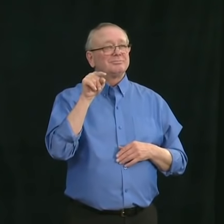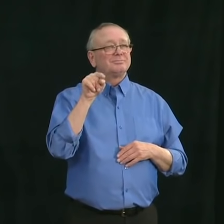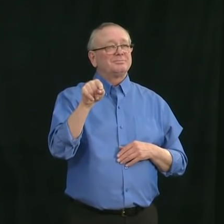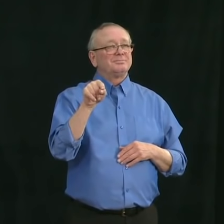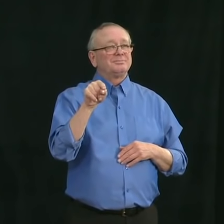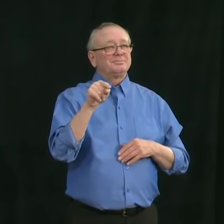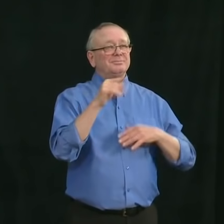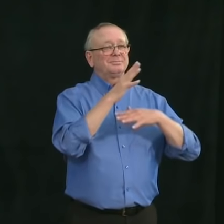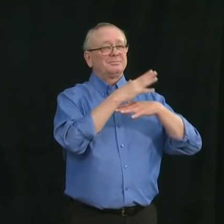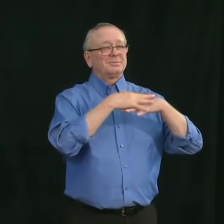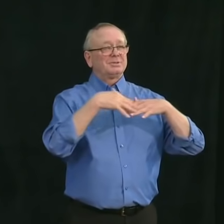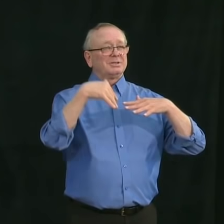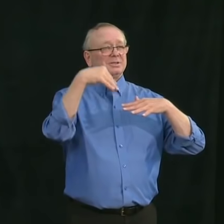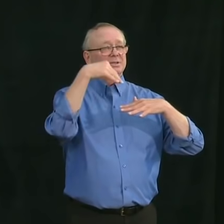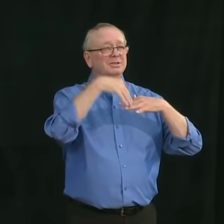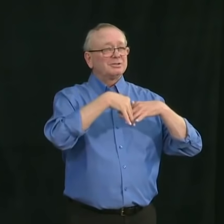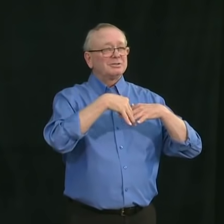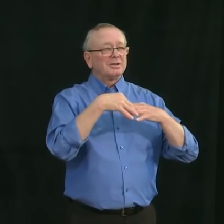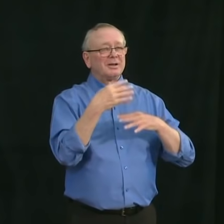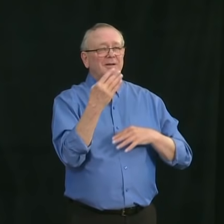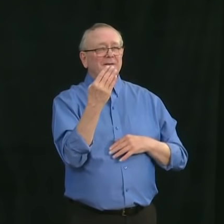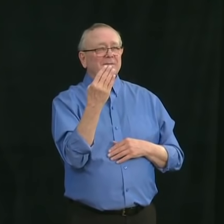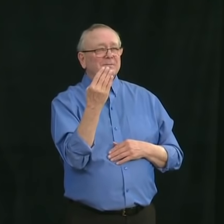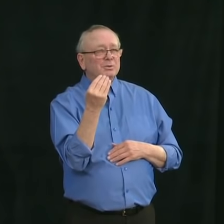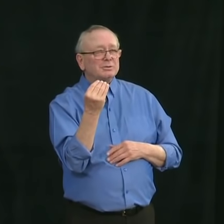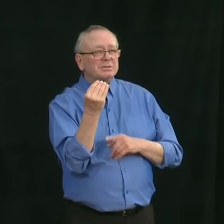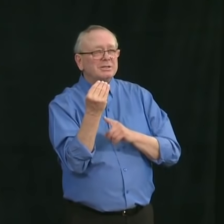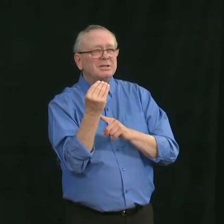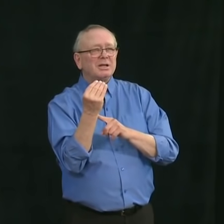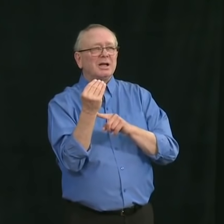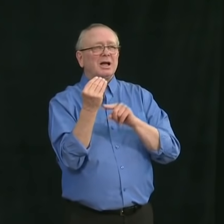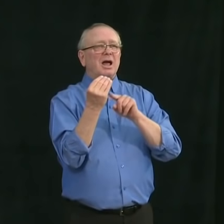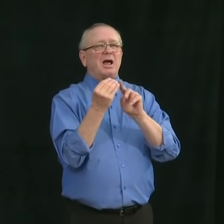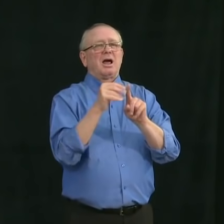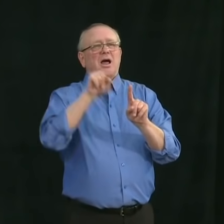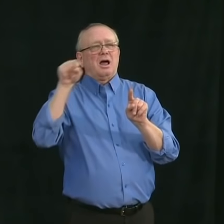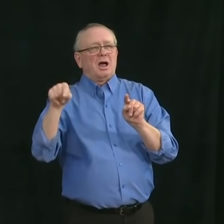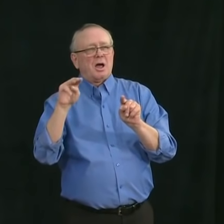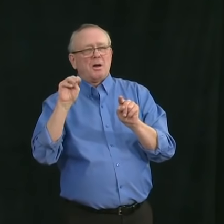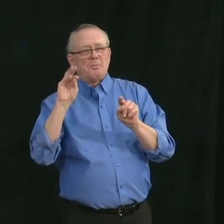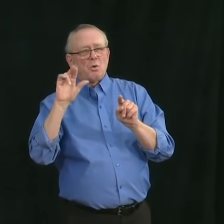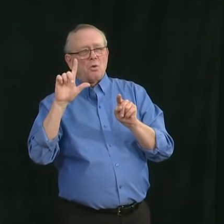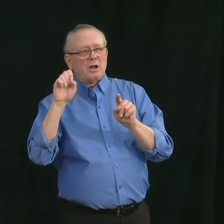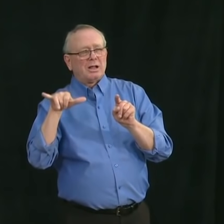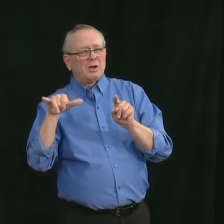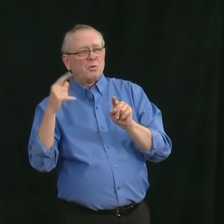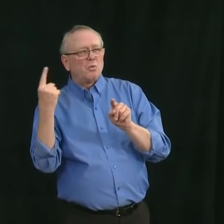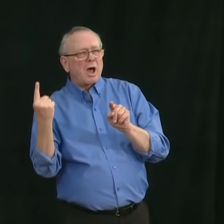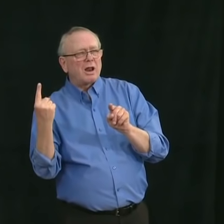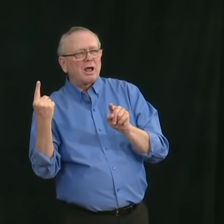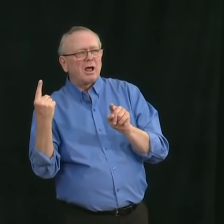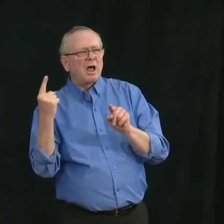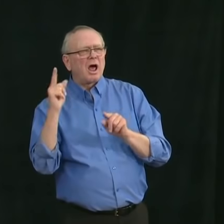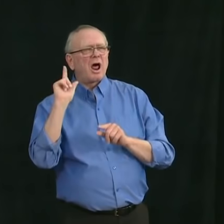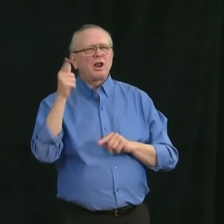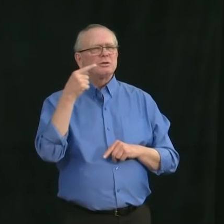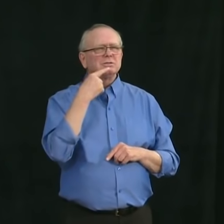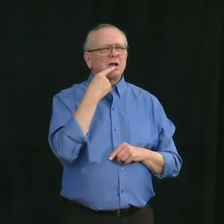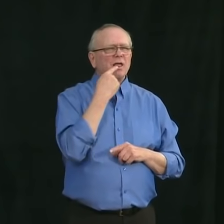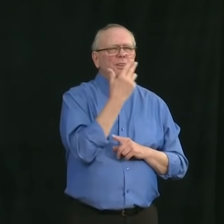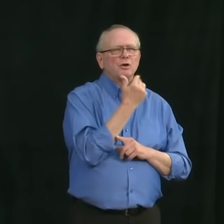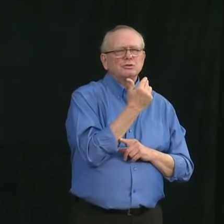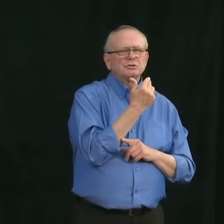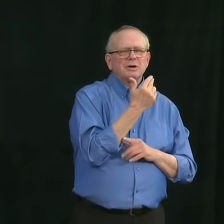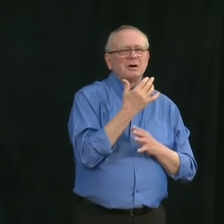and then later on you said 13. If we could just clarify that. And then my question, since mid-April, the percentage of recovered cases has dropped